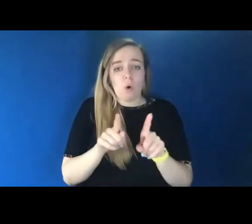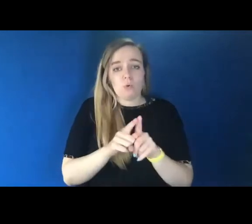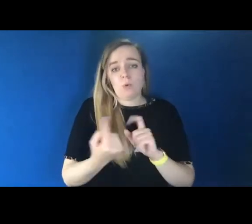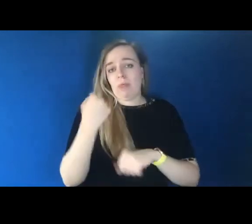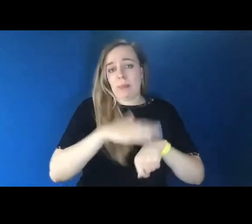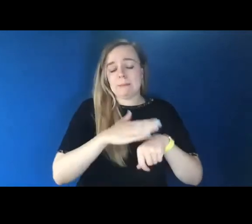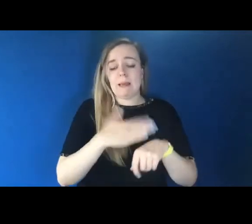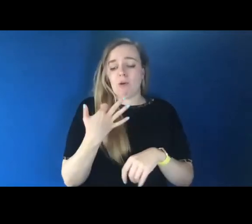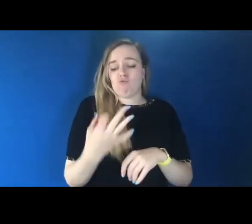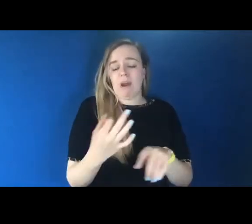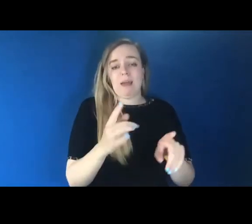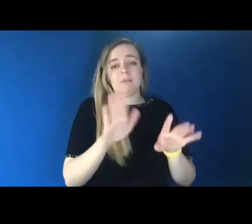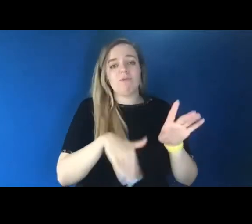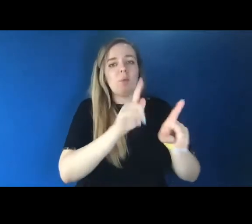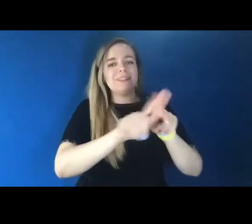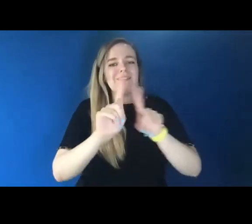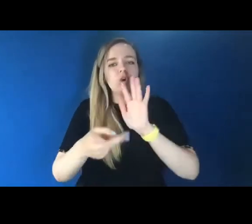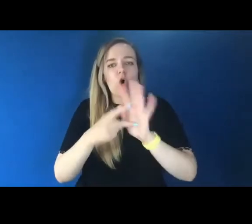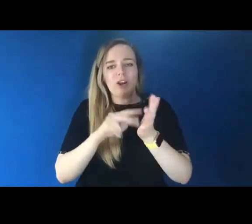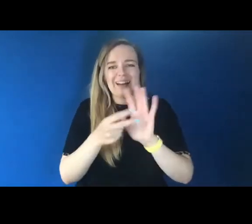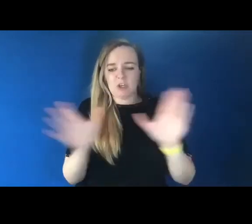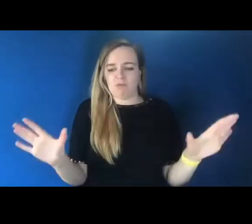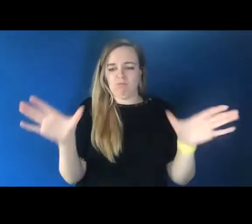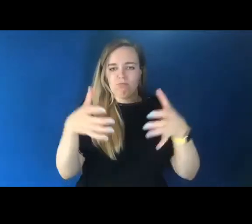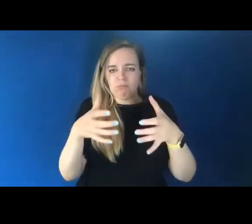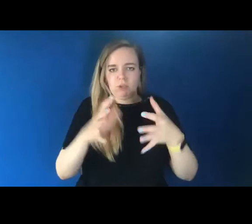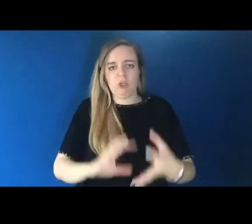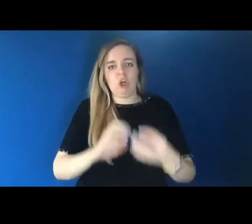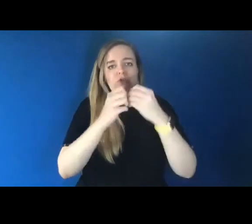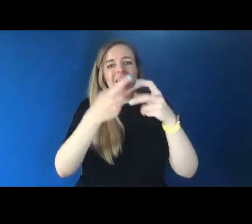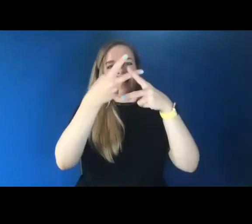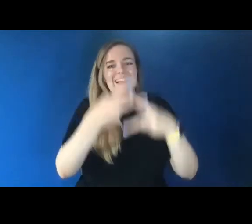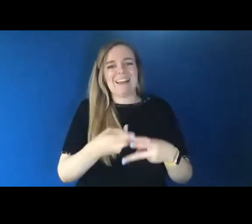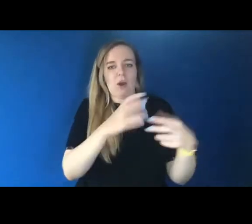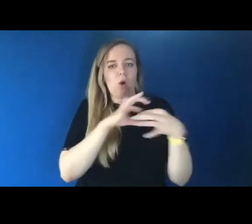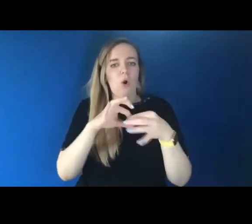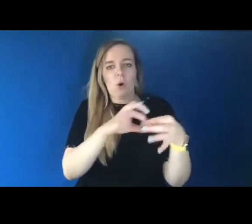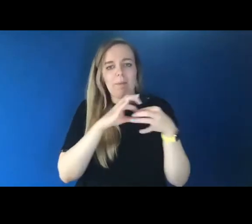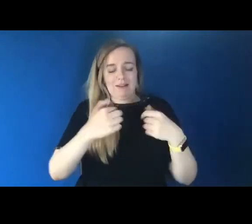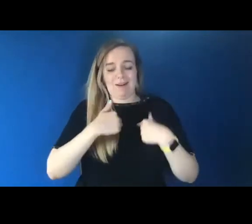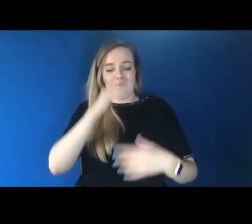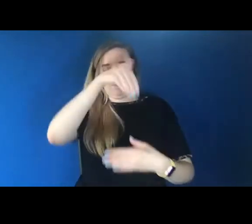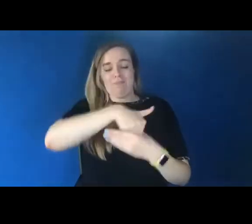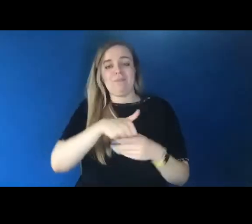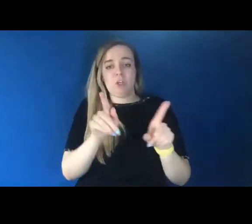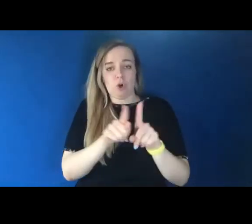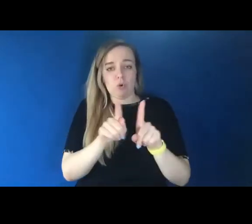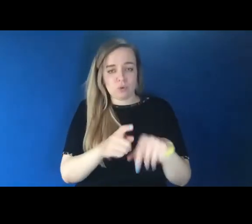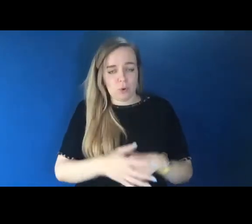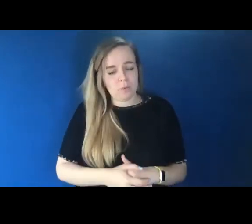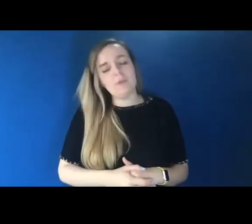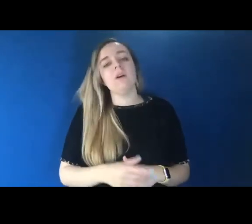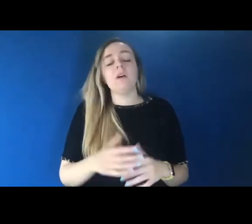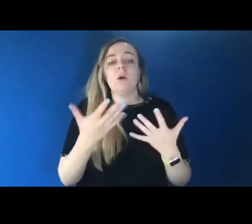from different organisations came together to form a care combine. I'm part of that care combine, where we